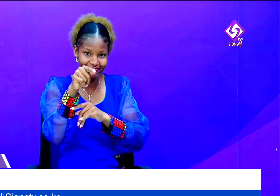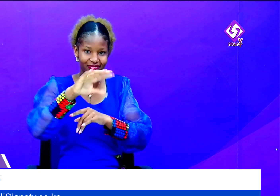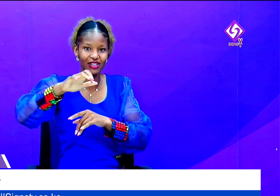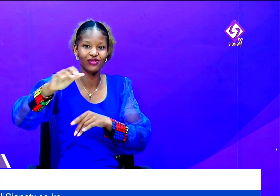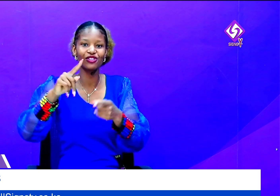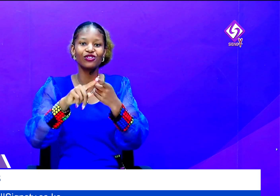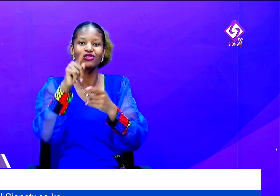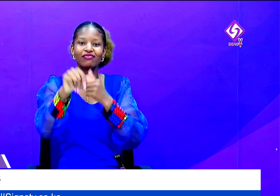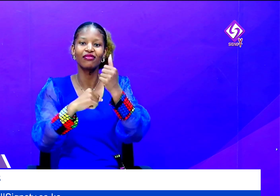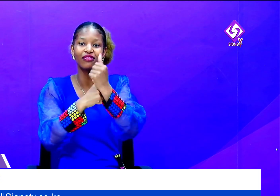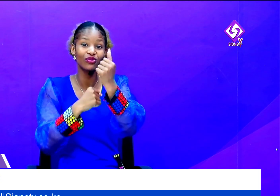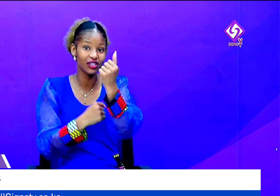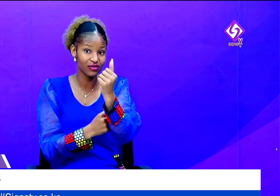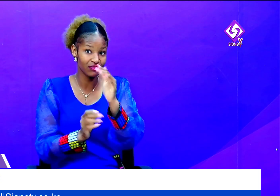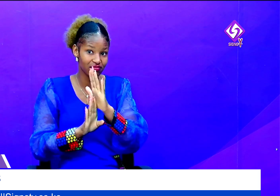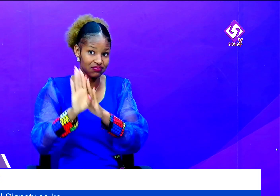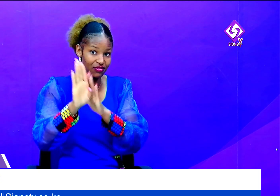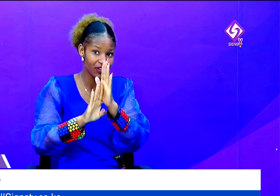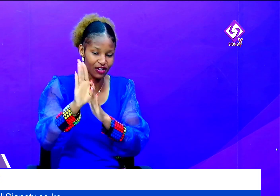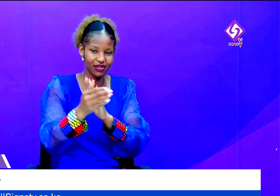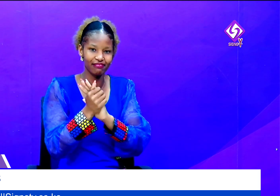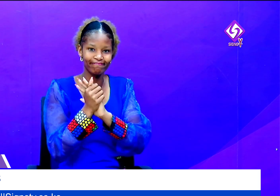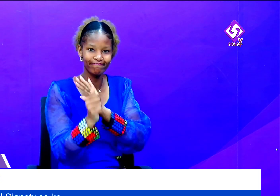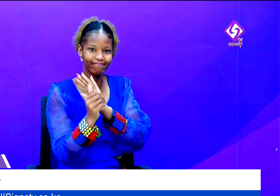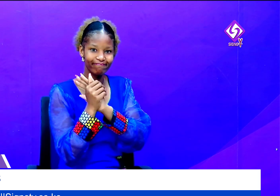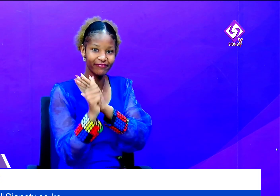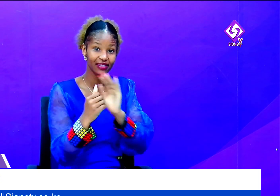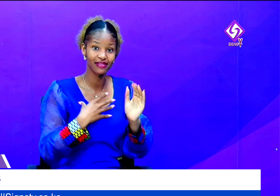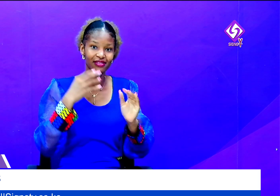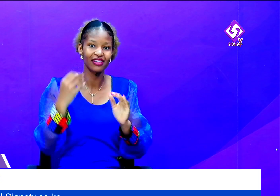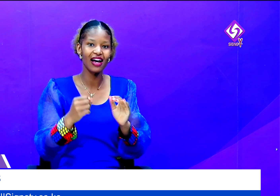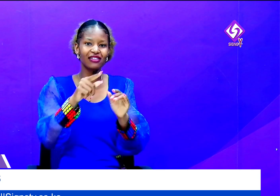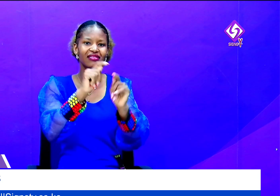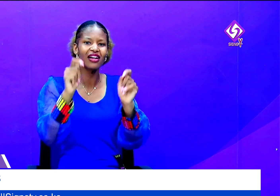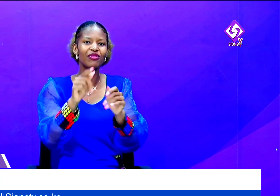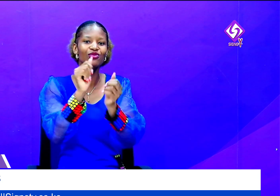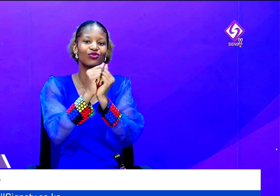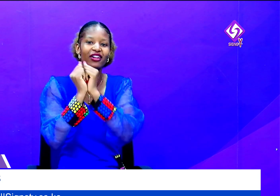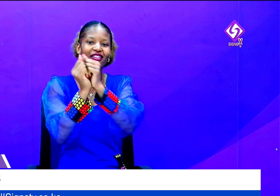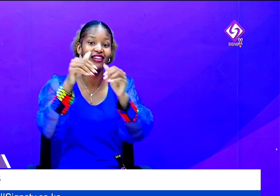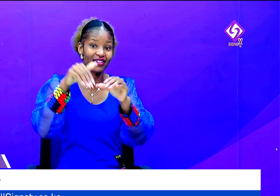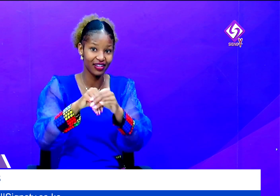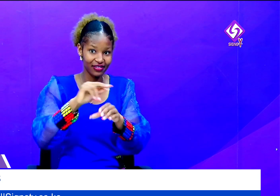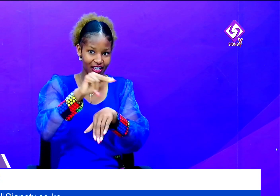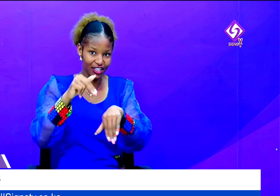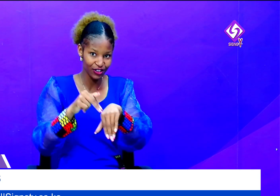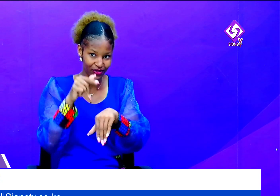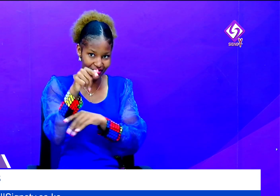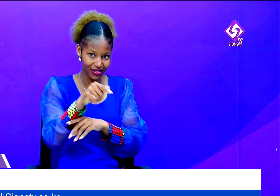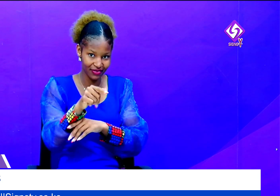Starting off, the government has reaffirmed its dedication to collaborating with foreign countries to boost the development of